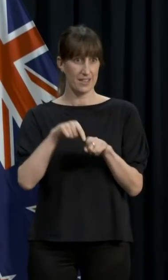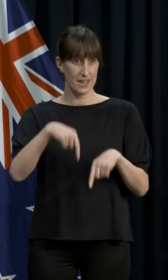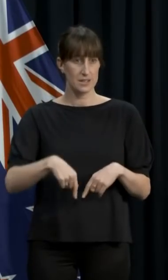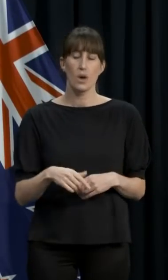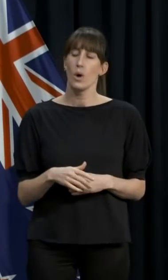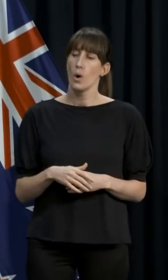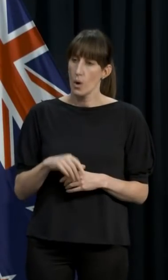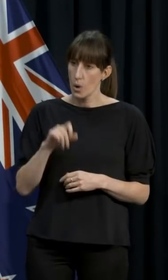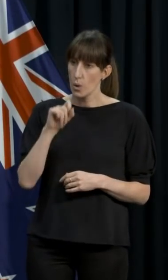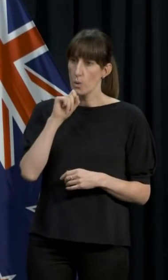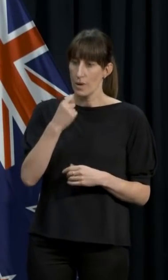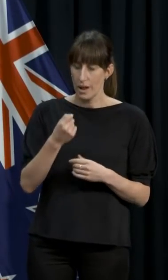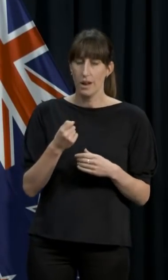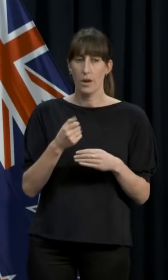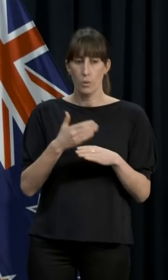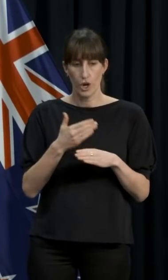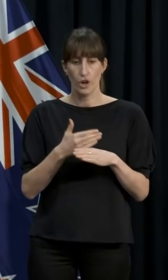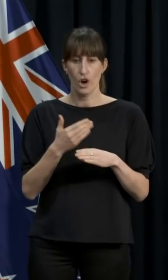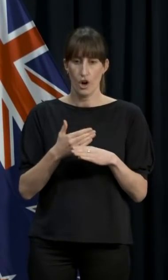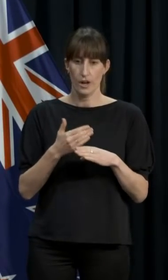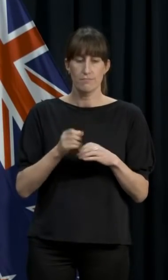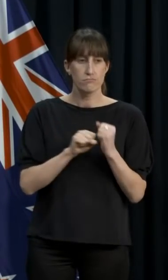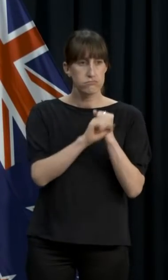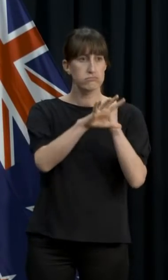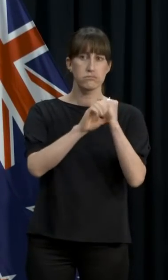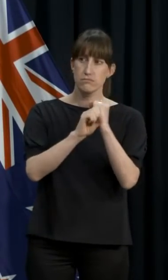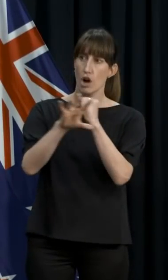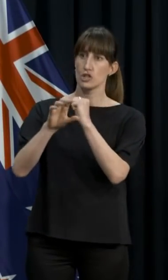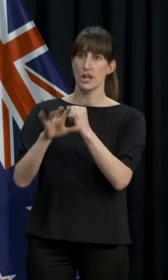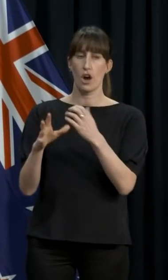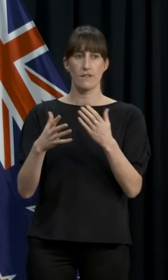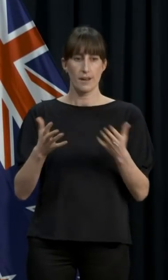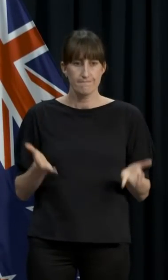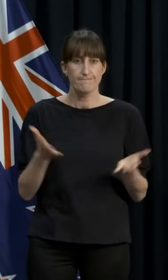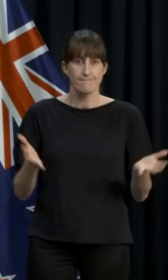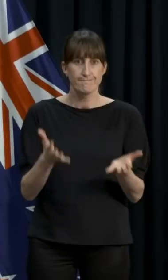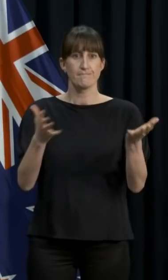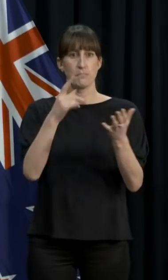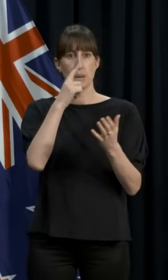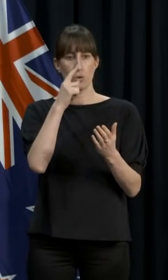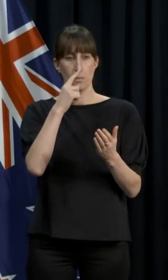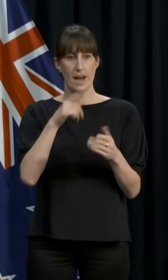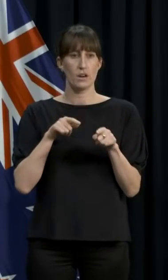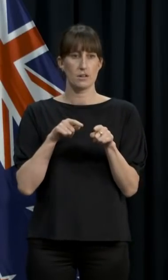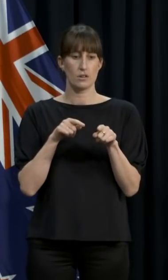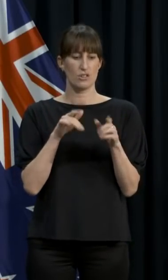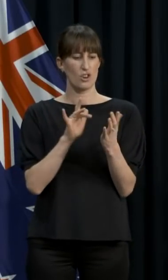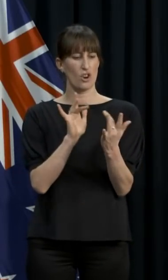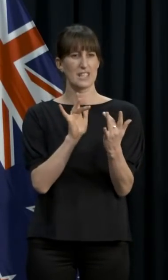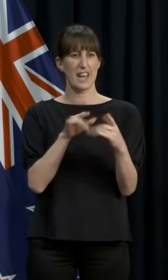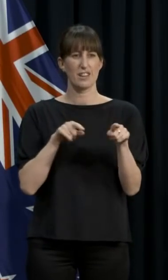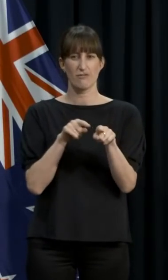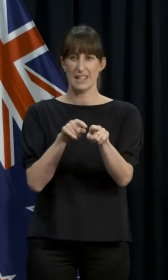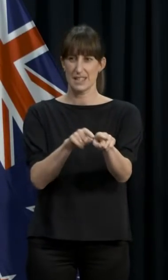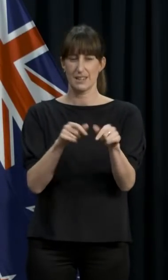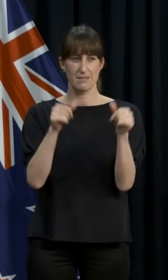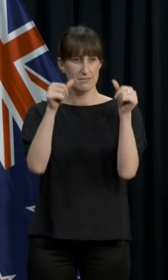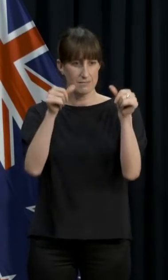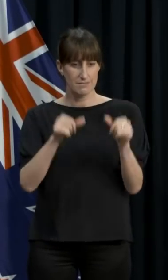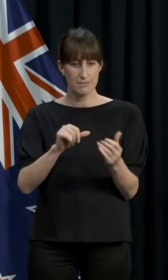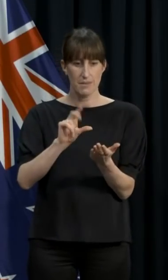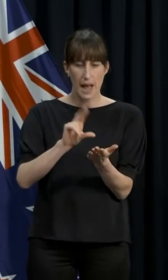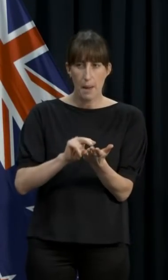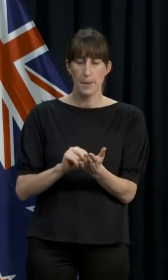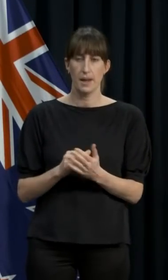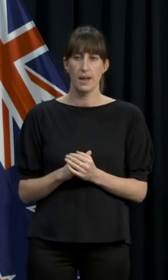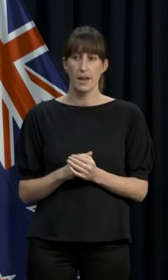we can do to promote what people can do around contact tracing. So I've yet to receive that advice, but I have had some discussions